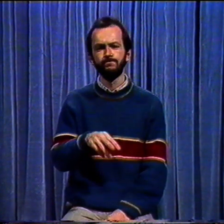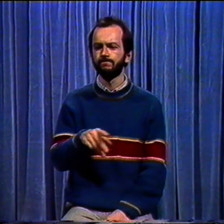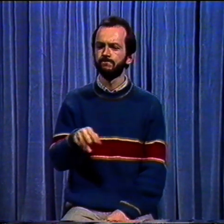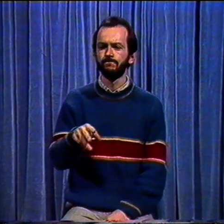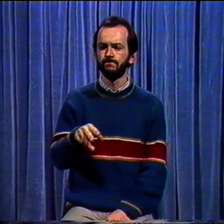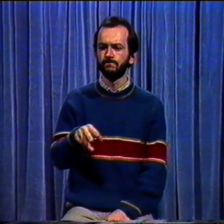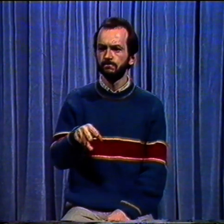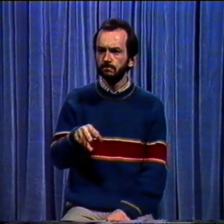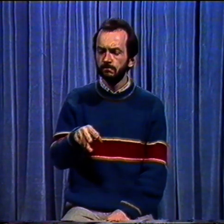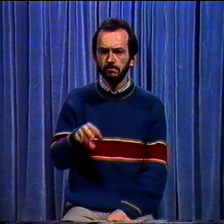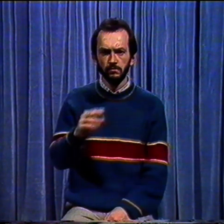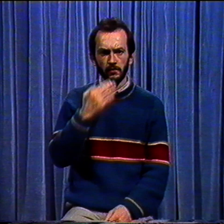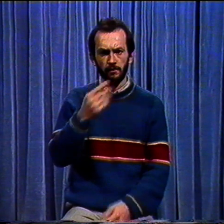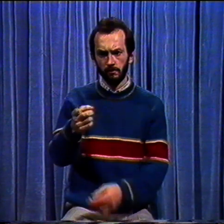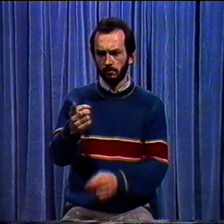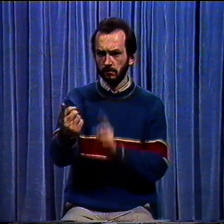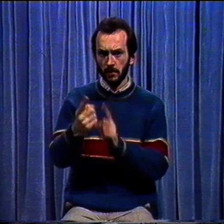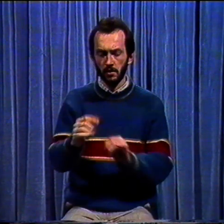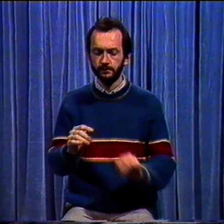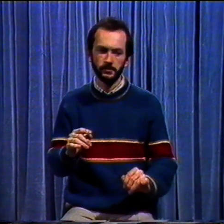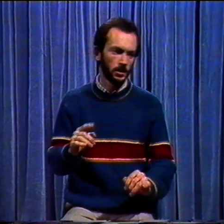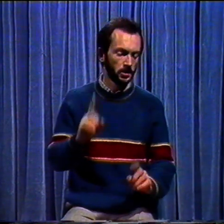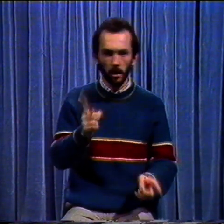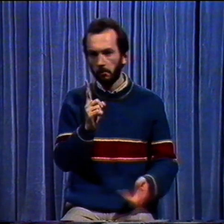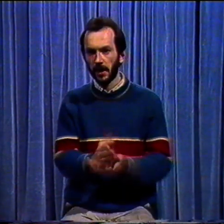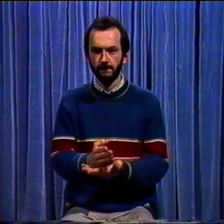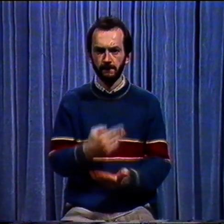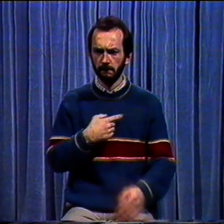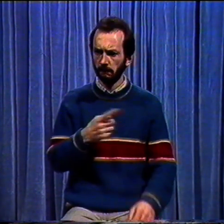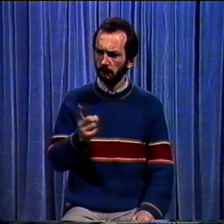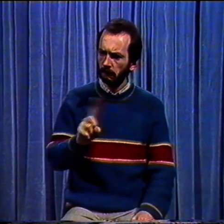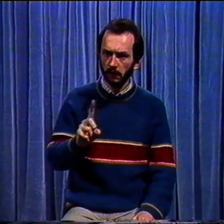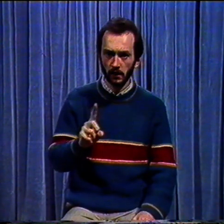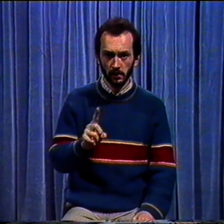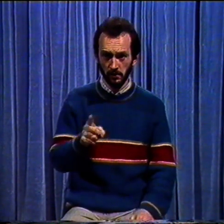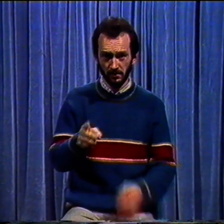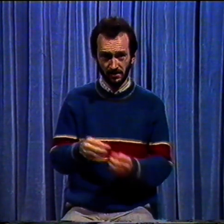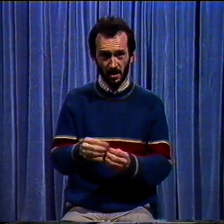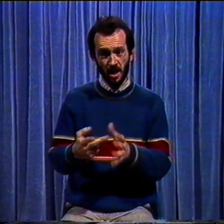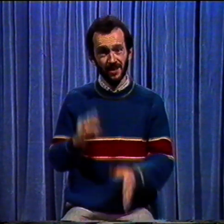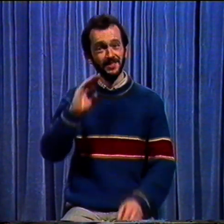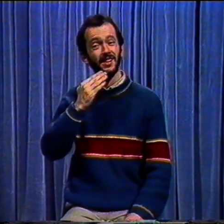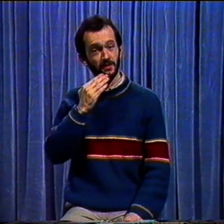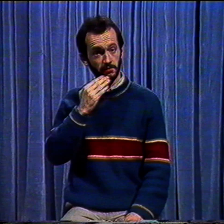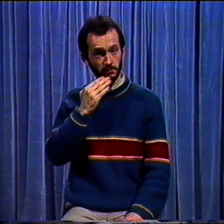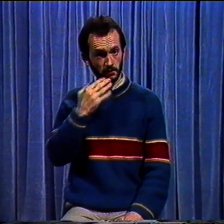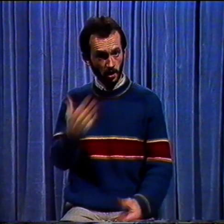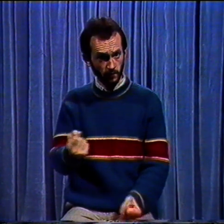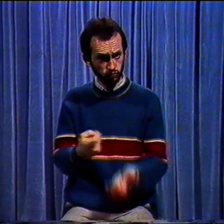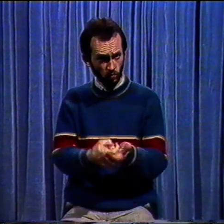I was walking along, and I met another deaf person. Oh, he said, I can't believe it. I said, what? He said, there's another deaf person. He's got a